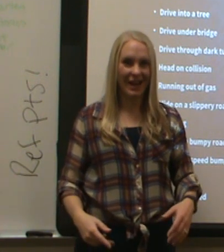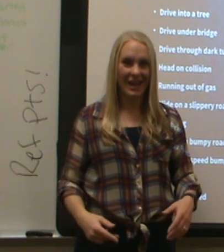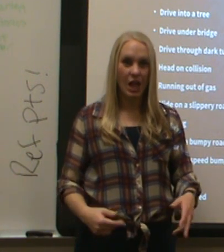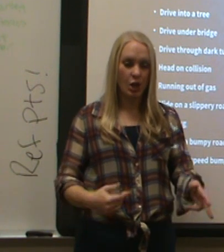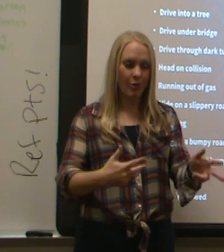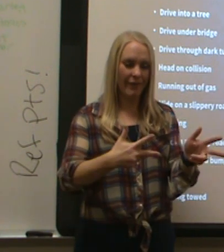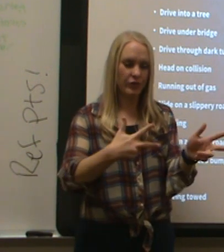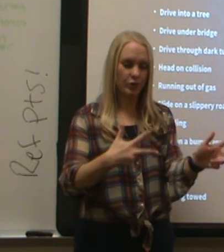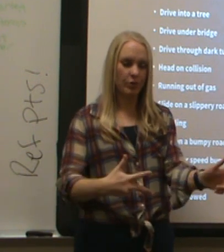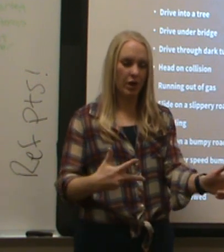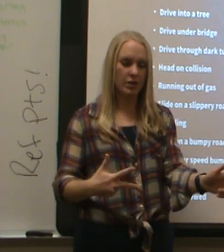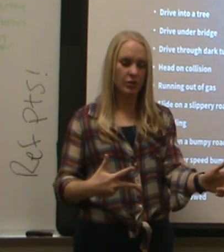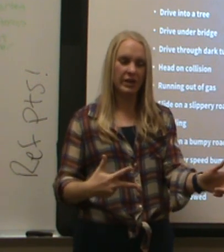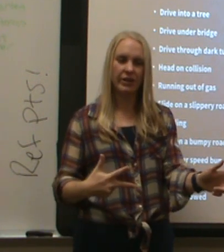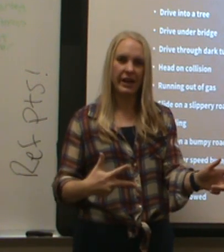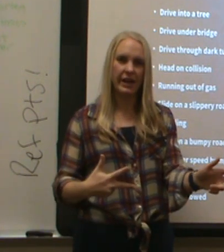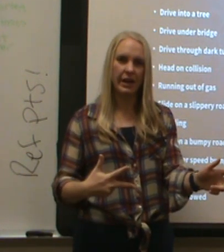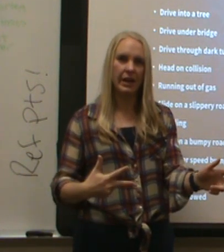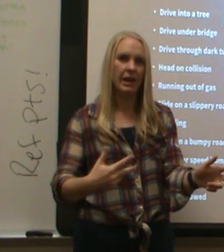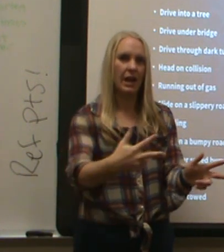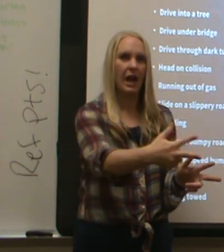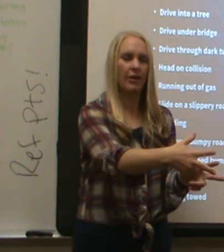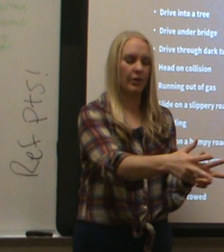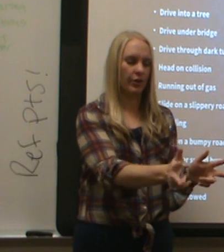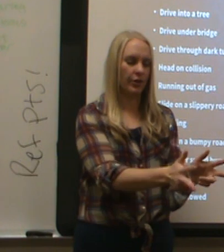right? You have true cars already right here. I